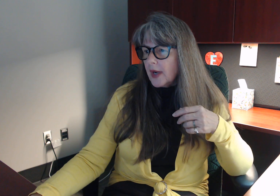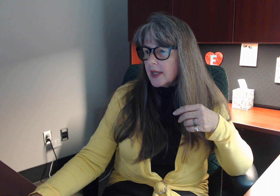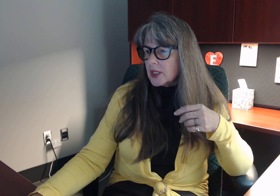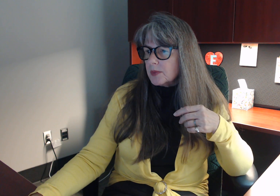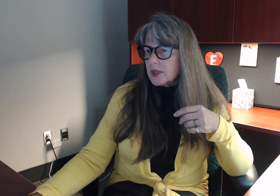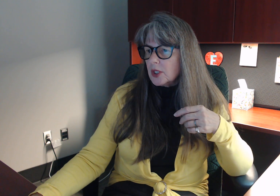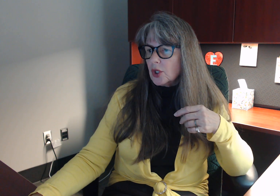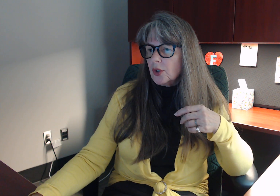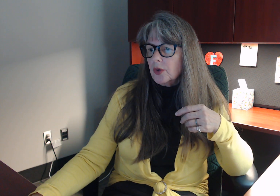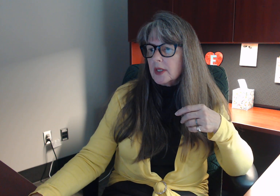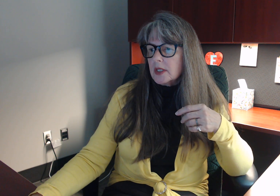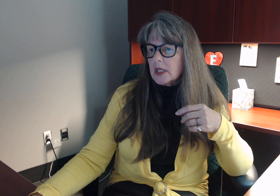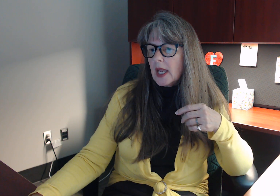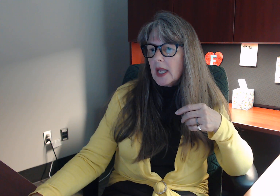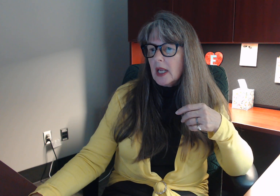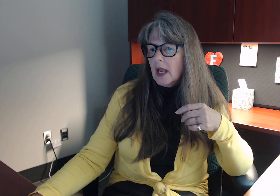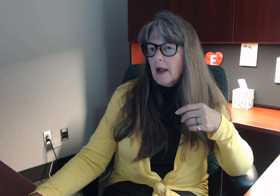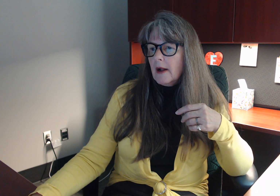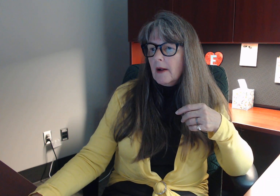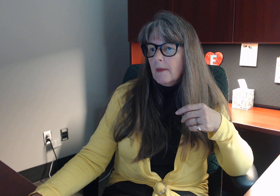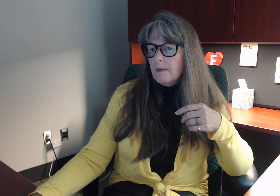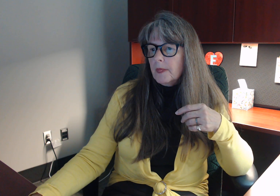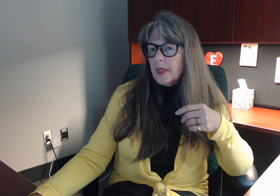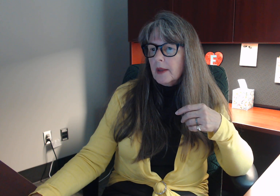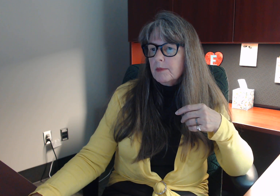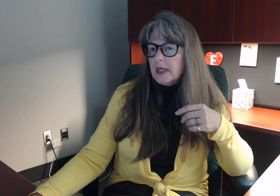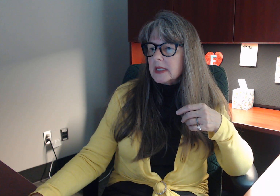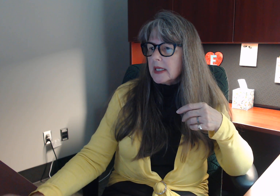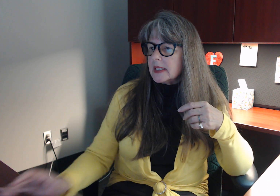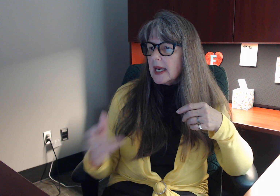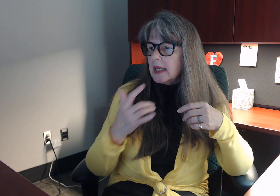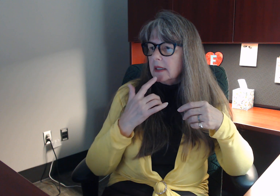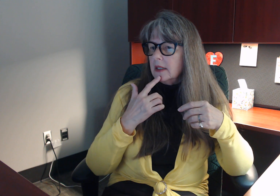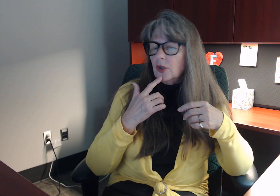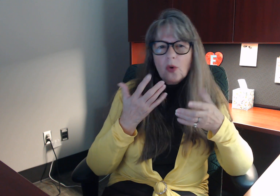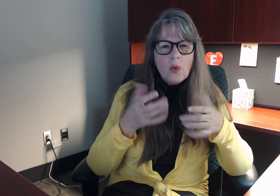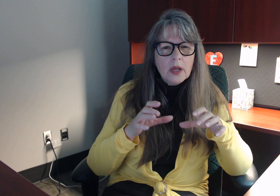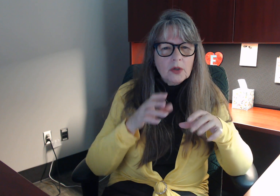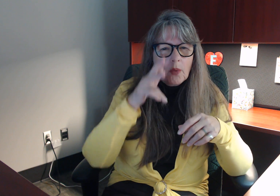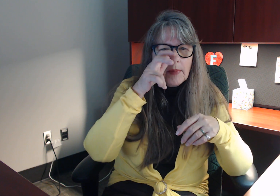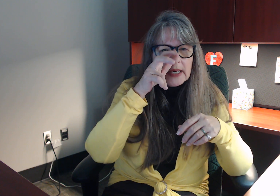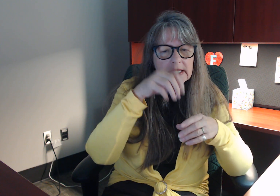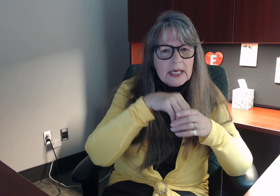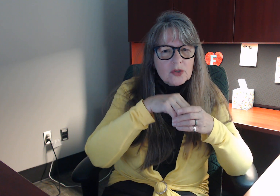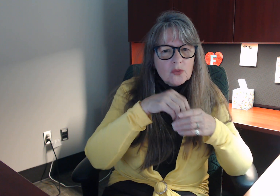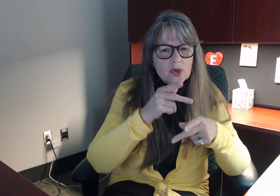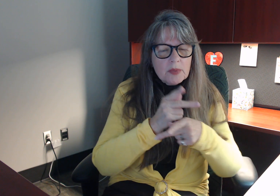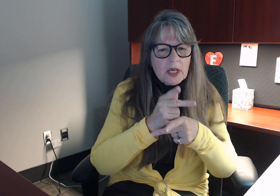has a particular, doesn't say, but it says that you don't want, bugs in it, so just be